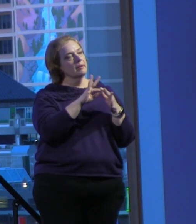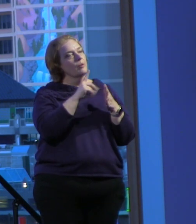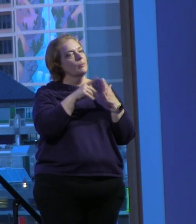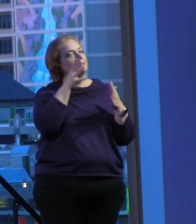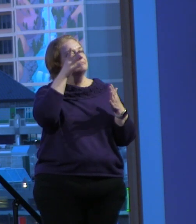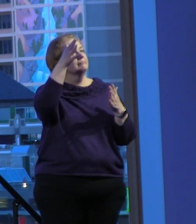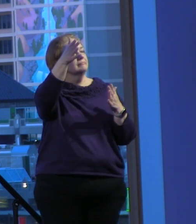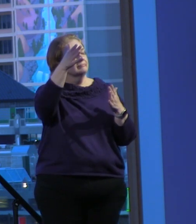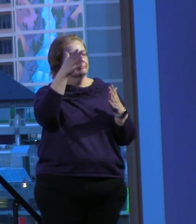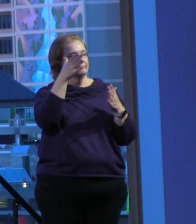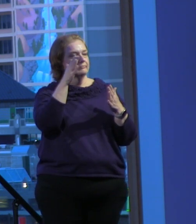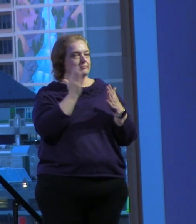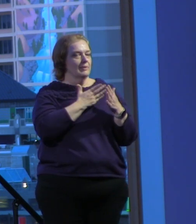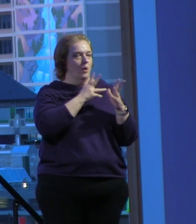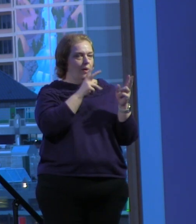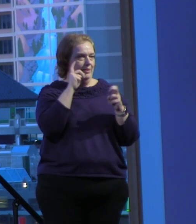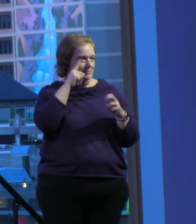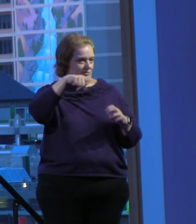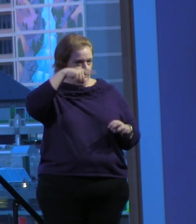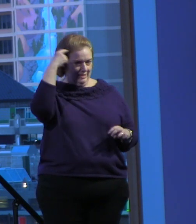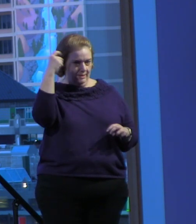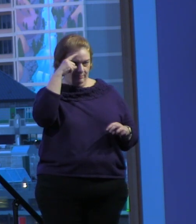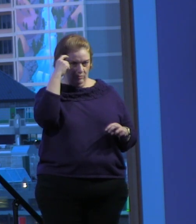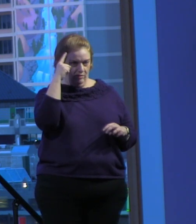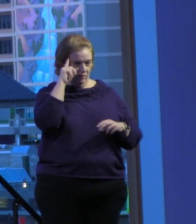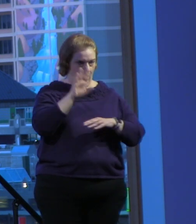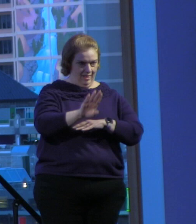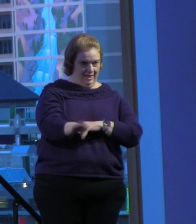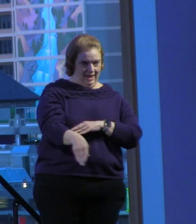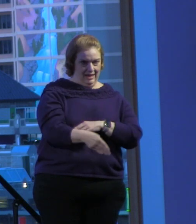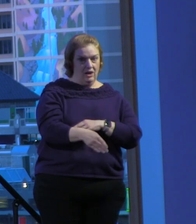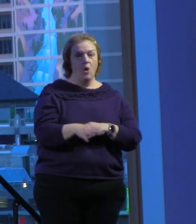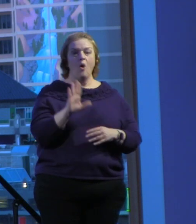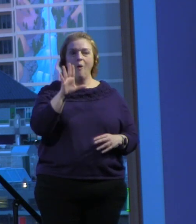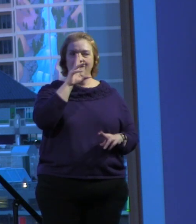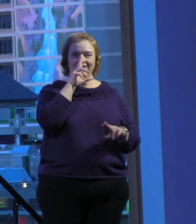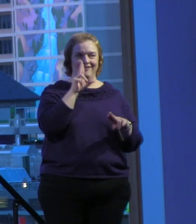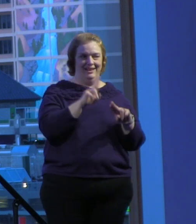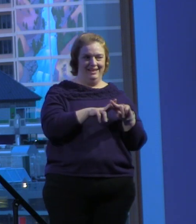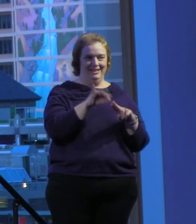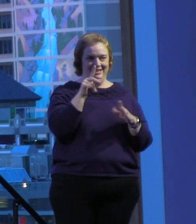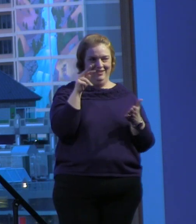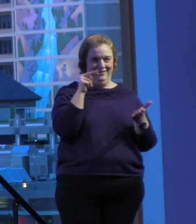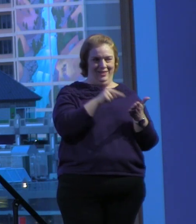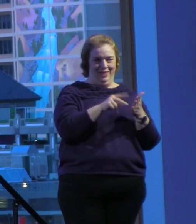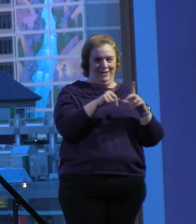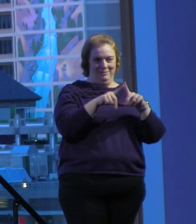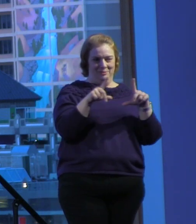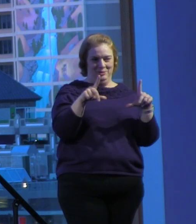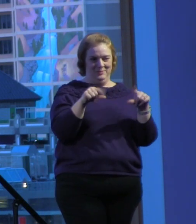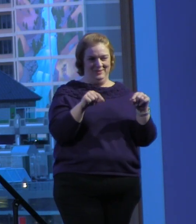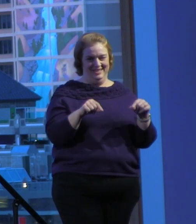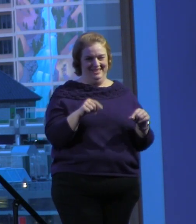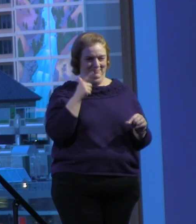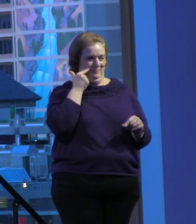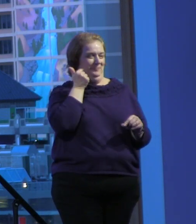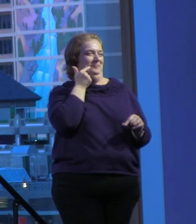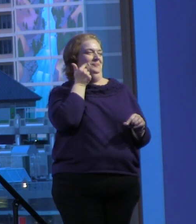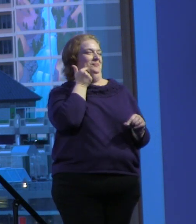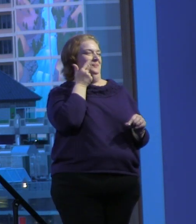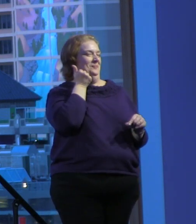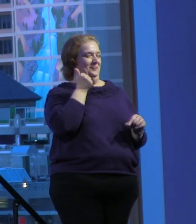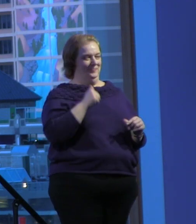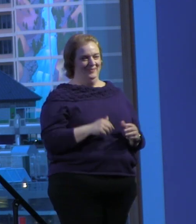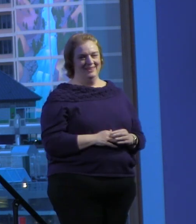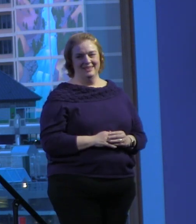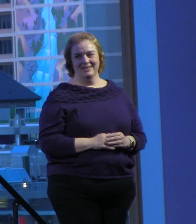coming up for summer, for late night. A real fun set, if you look at the postcards in front of you, for